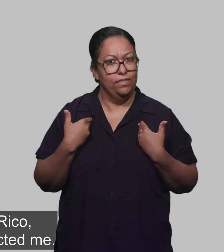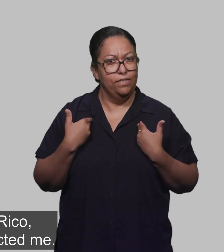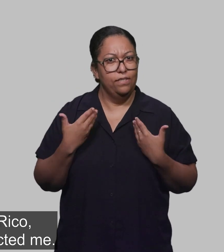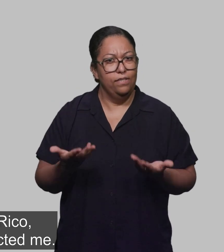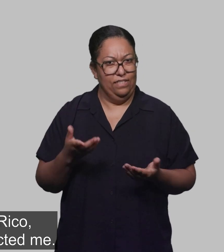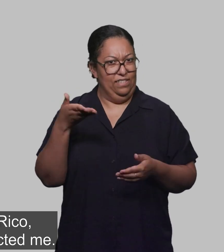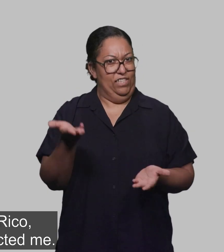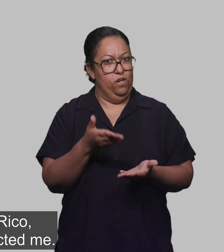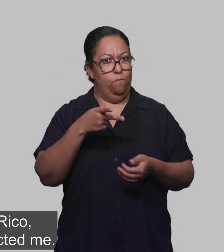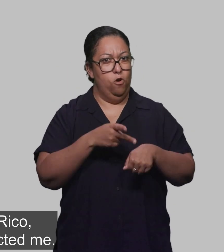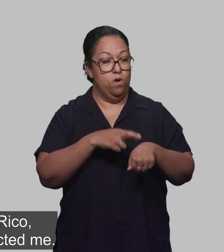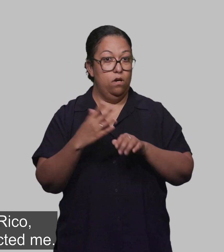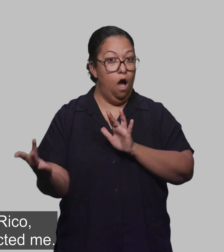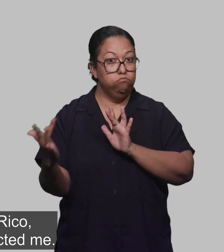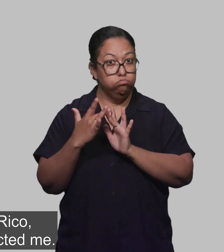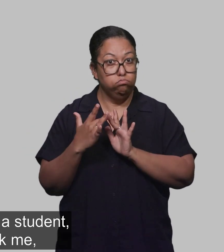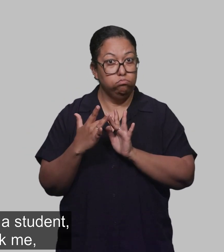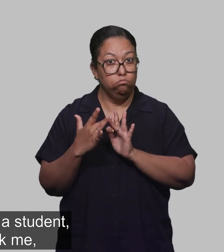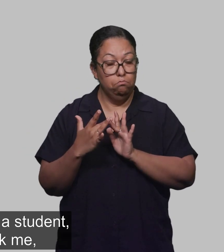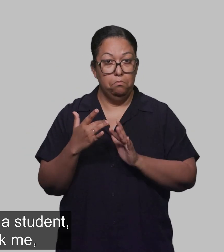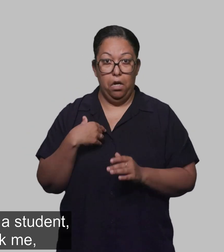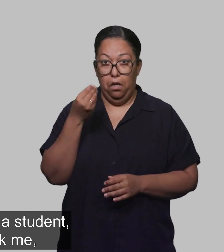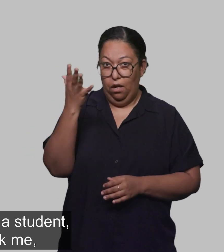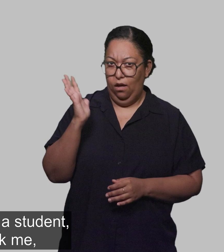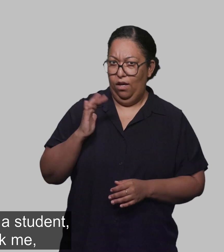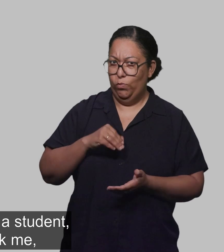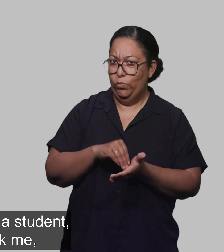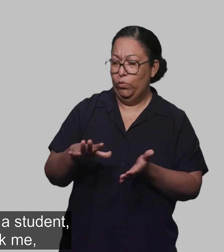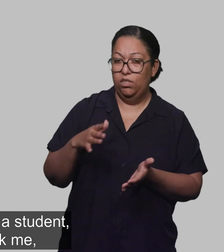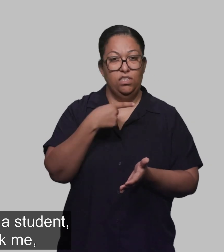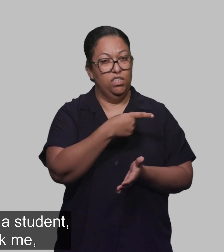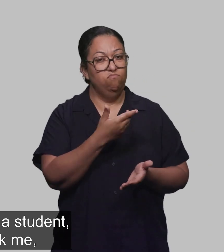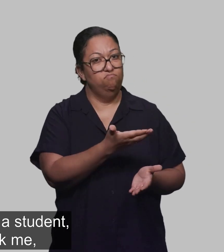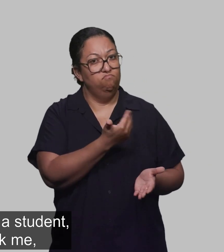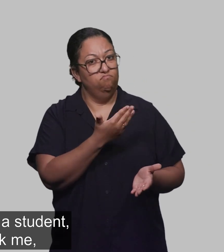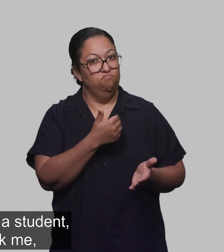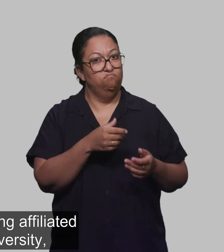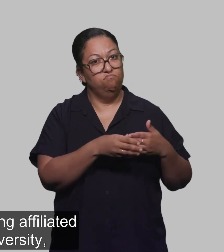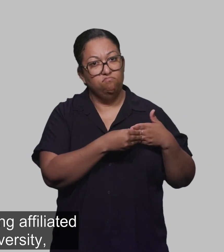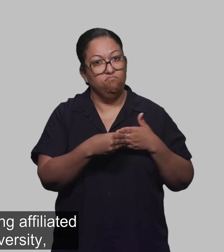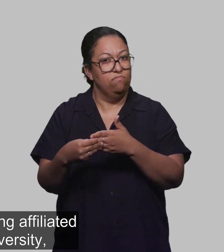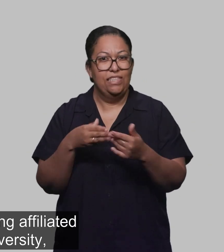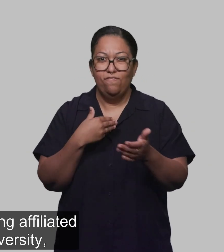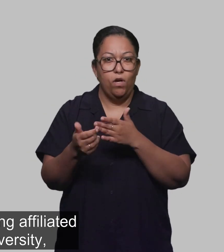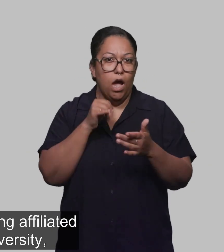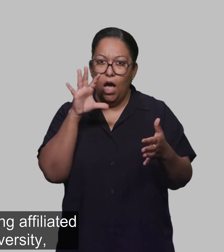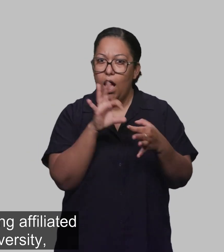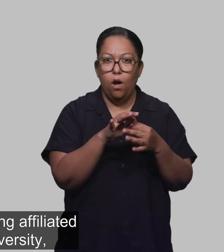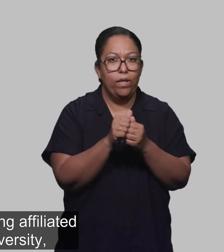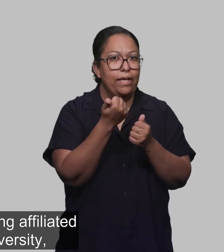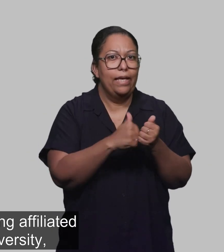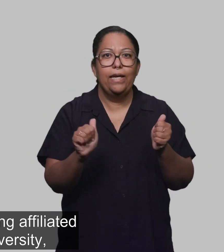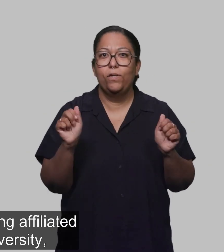Puerto Rico. And he contacted me. As I said, I was a student, and he took me, even without